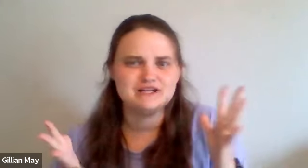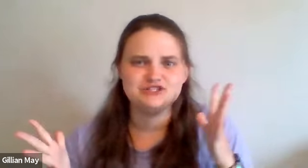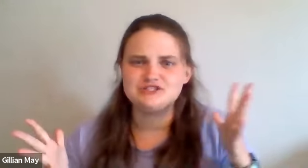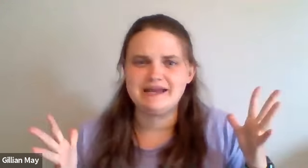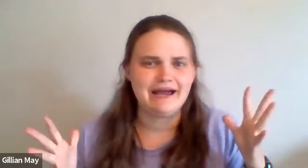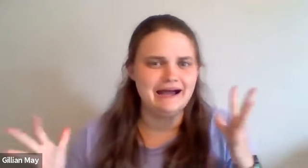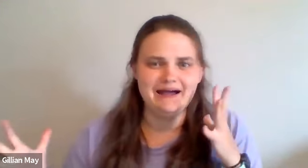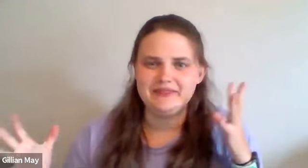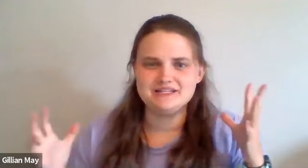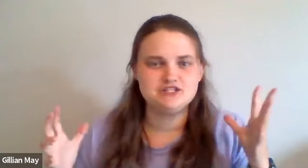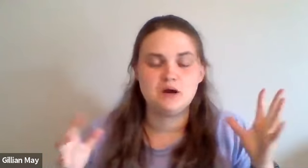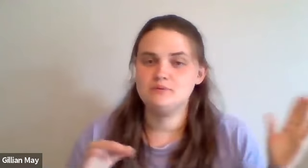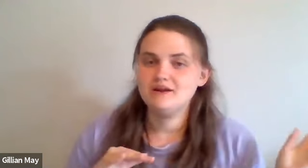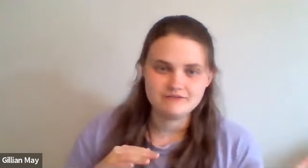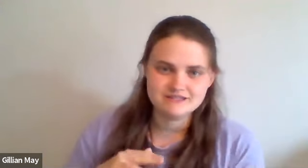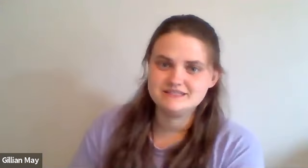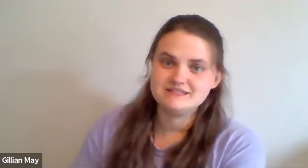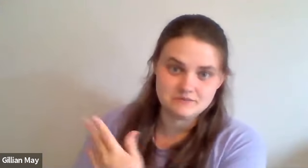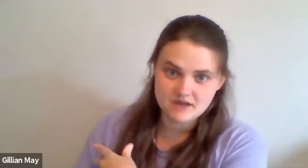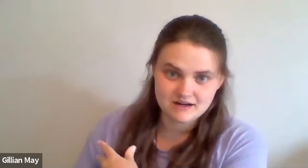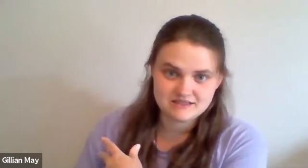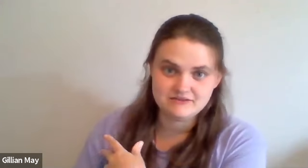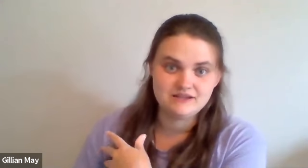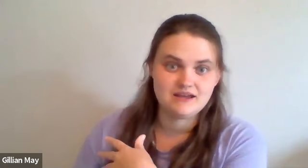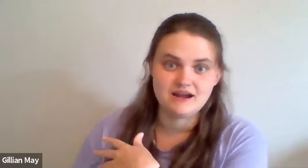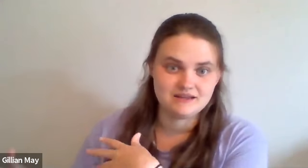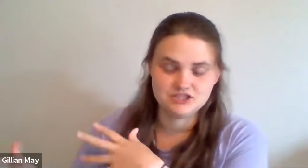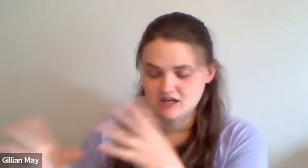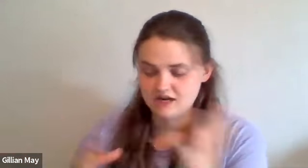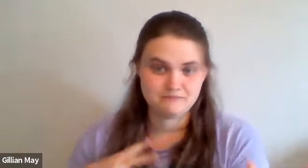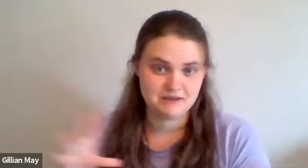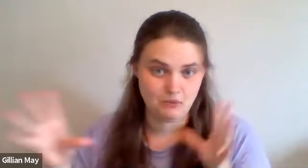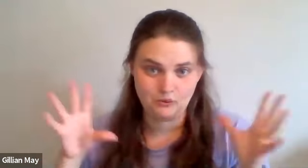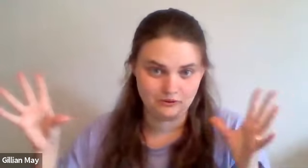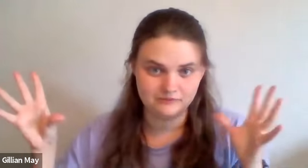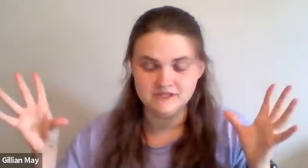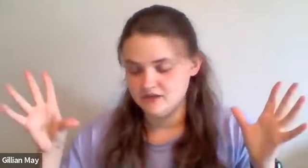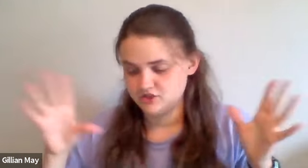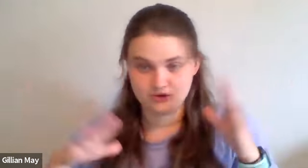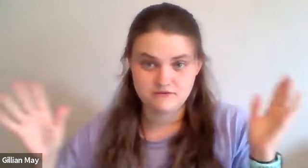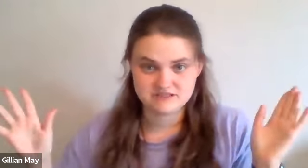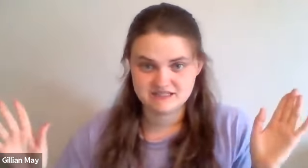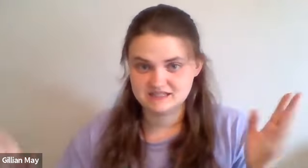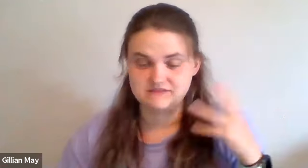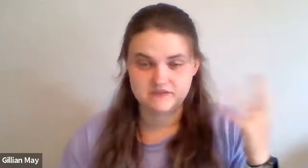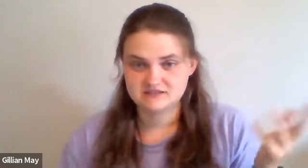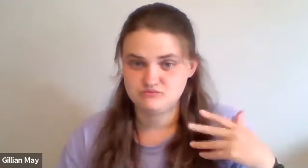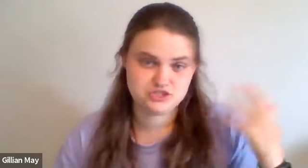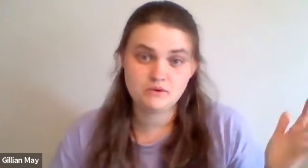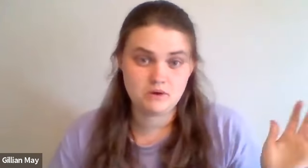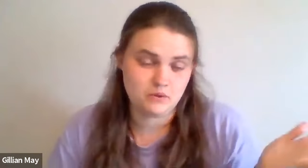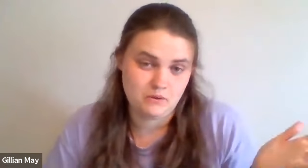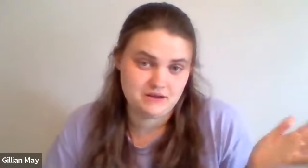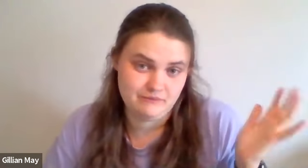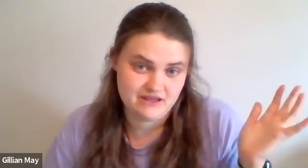guys are just like, oh, that is too hard, we can obviously skip that activity, and I can just kind of make more true or false sentences. If that's whichever one we're working best